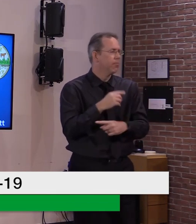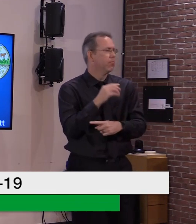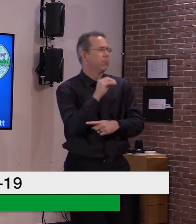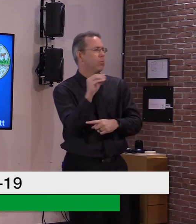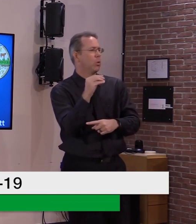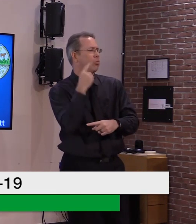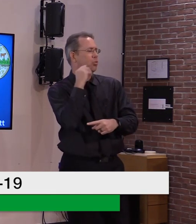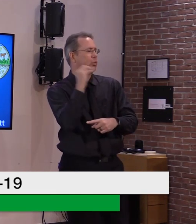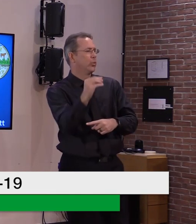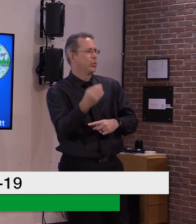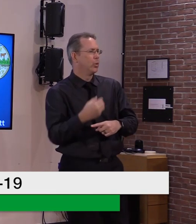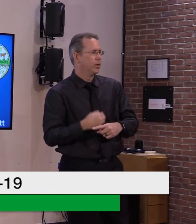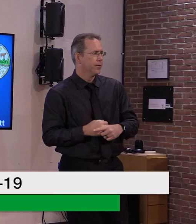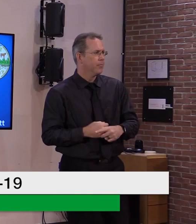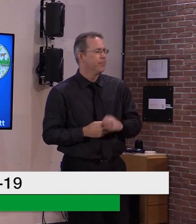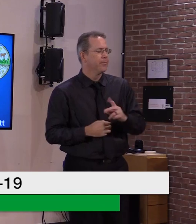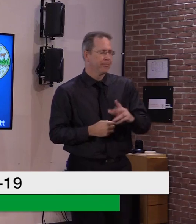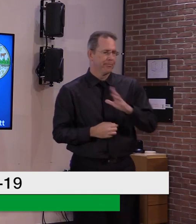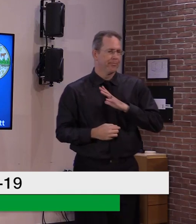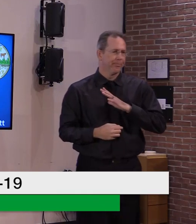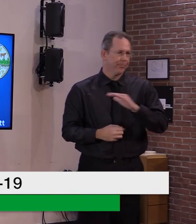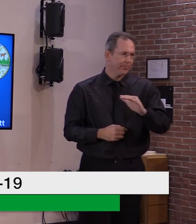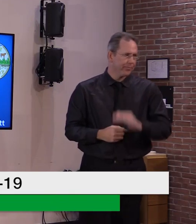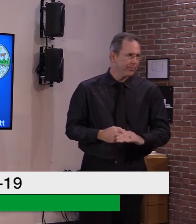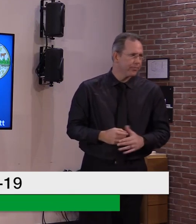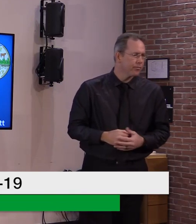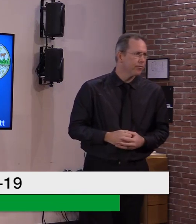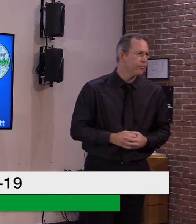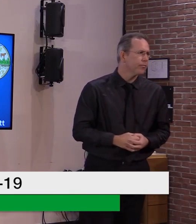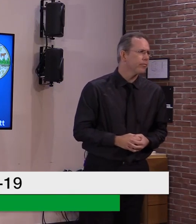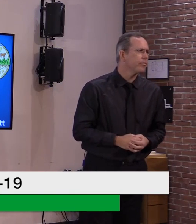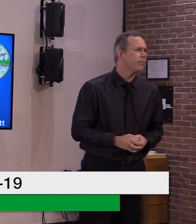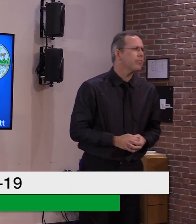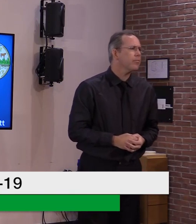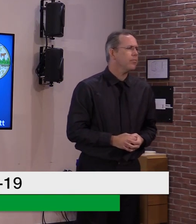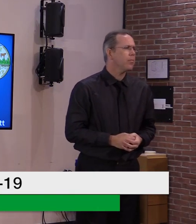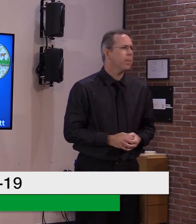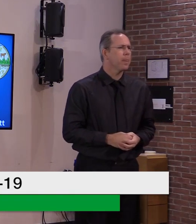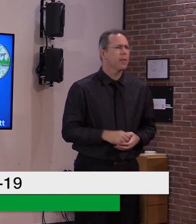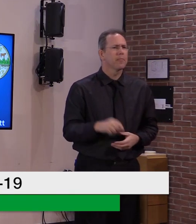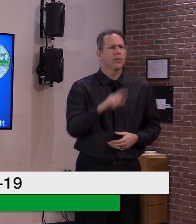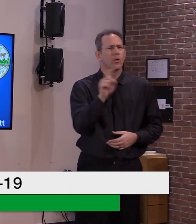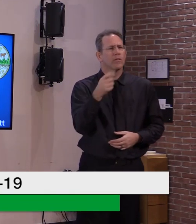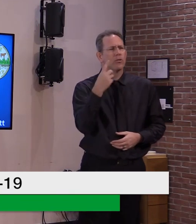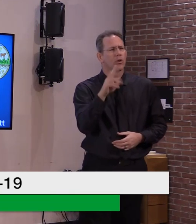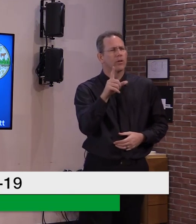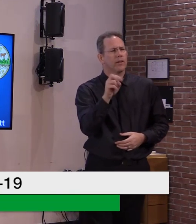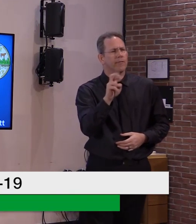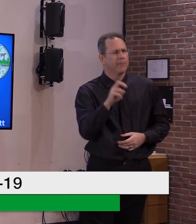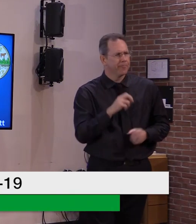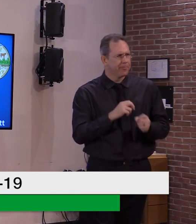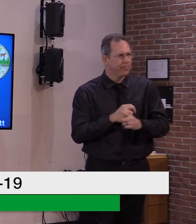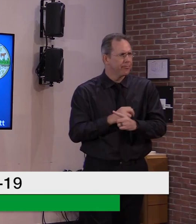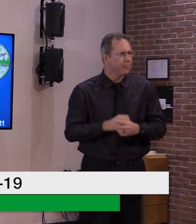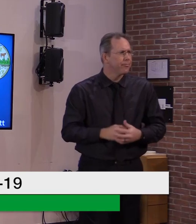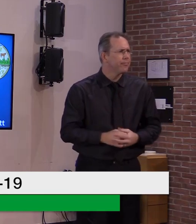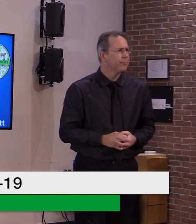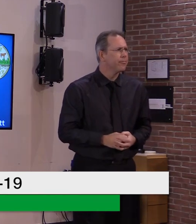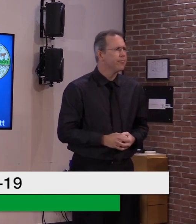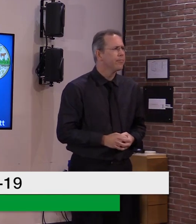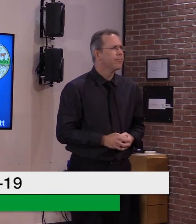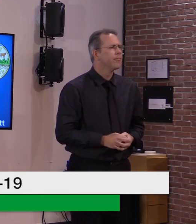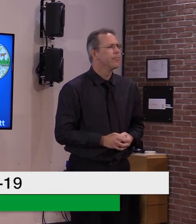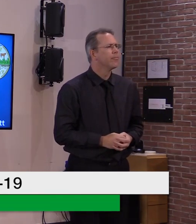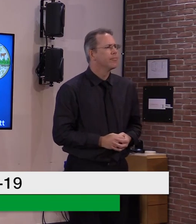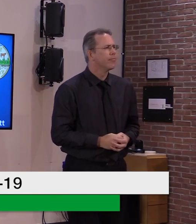uvm became part of the phase three transfer astrazeneca vaccine would that eventually